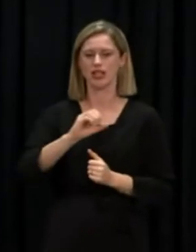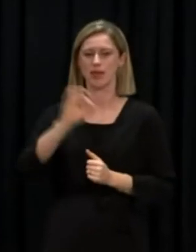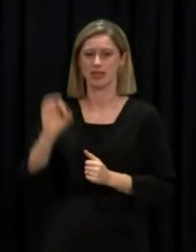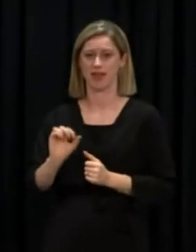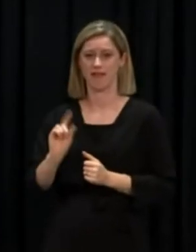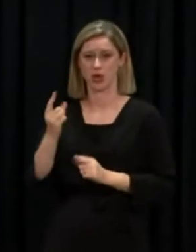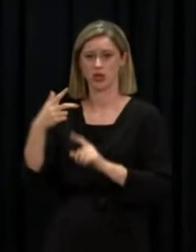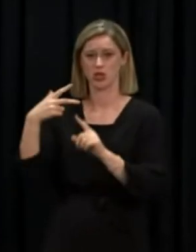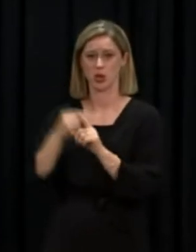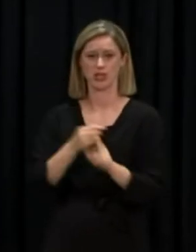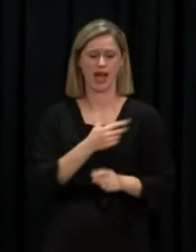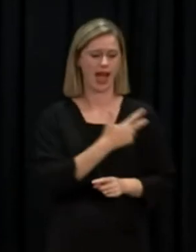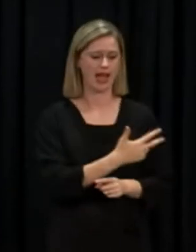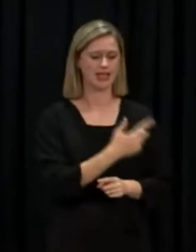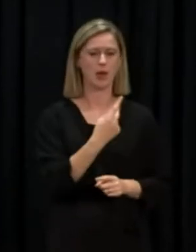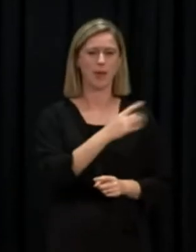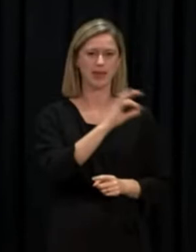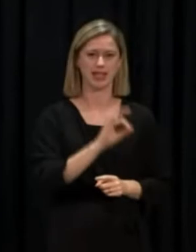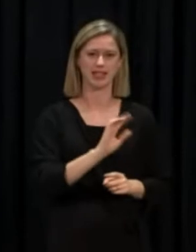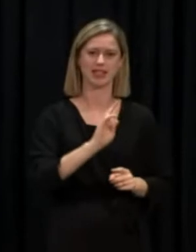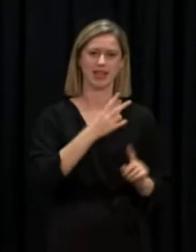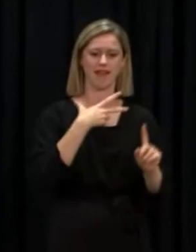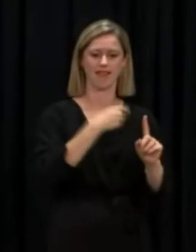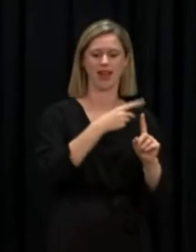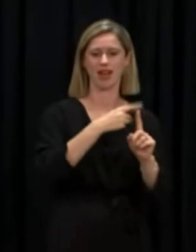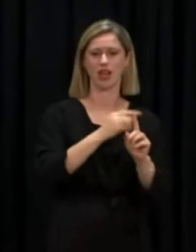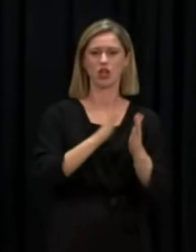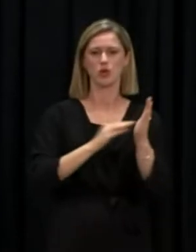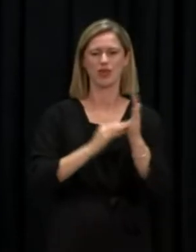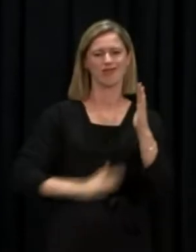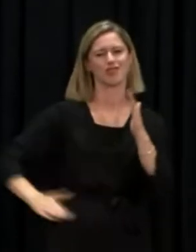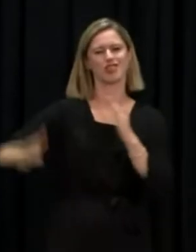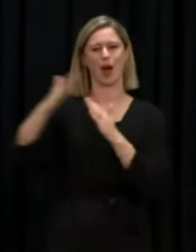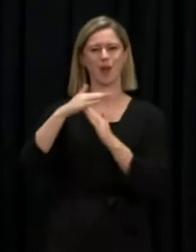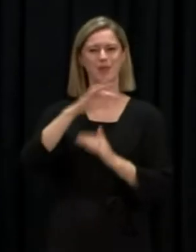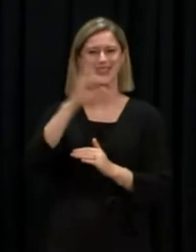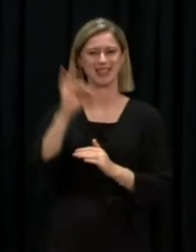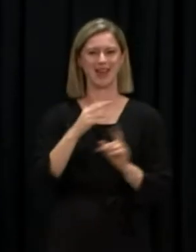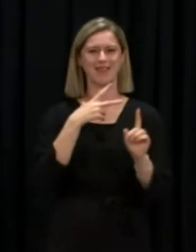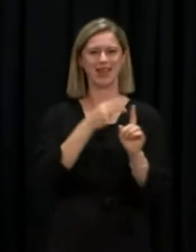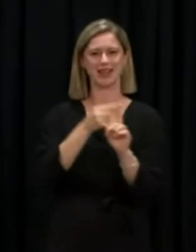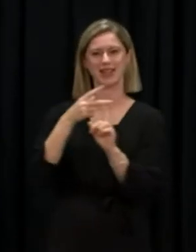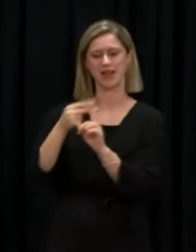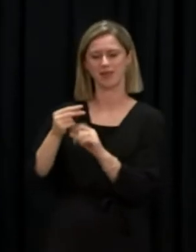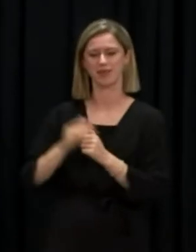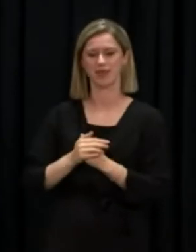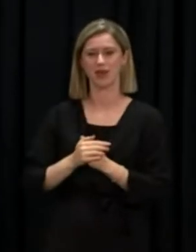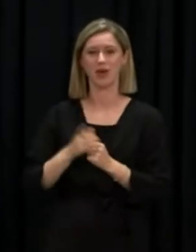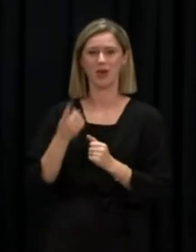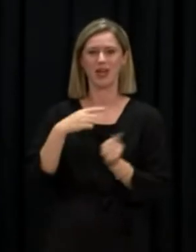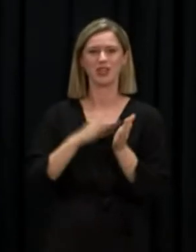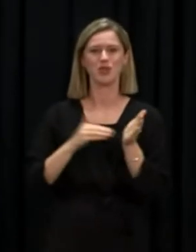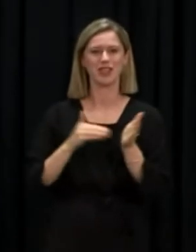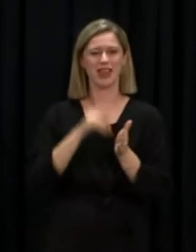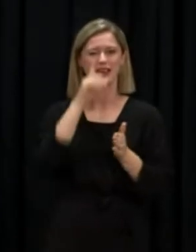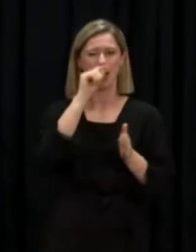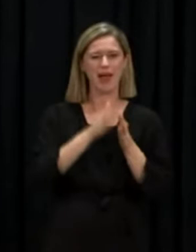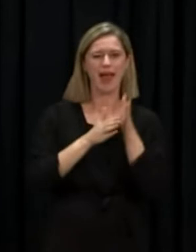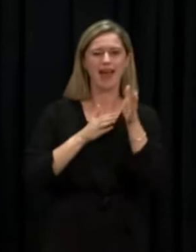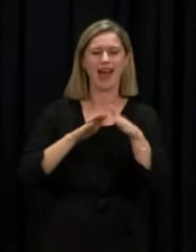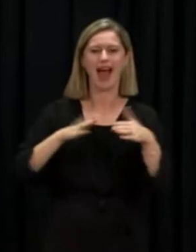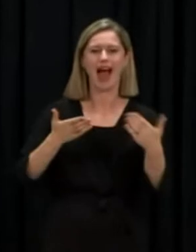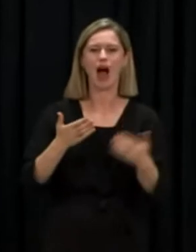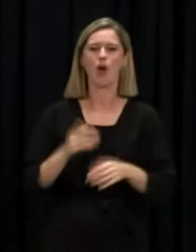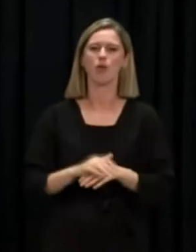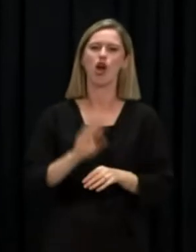vaccinated, we are amongst one of the most vaccinated countries in the world. And we can keep ahead of the pack again by rolling out